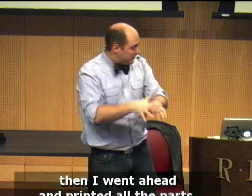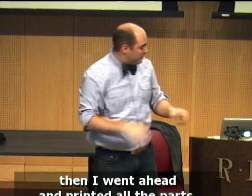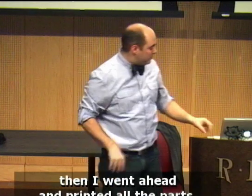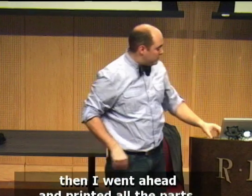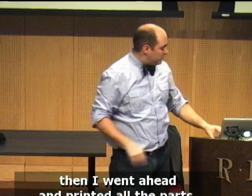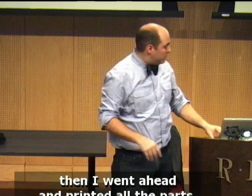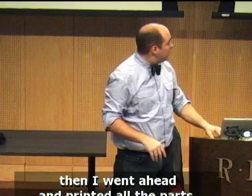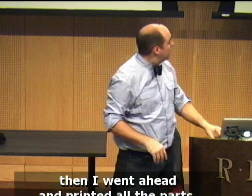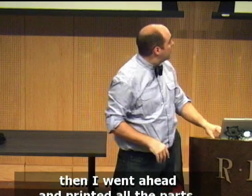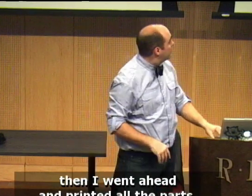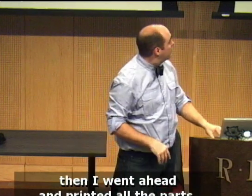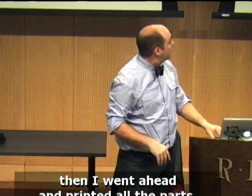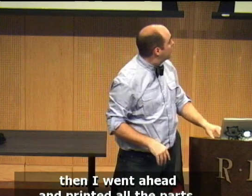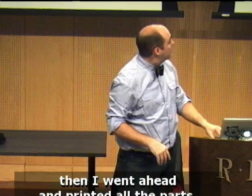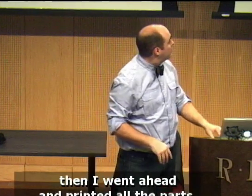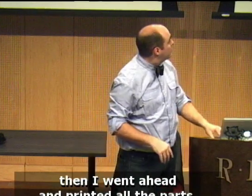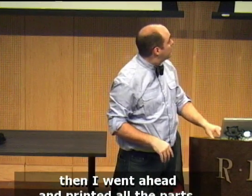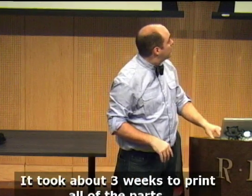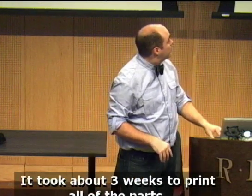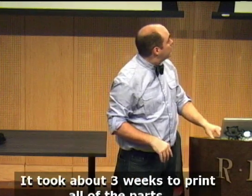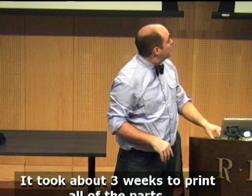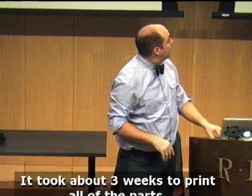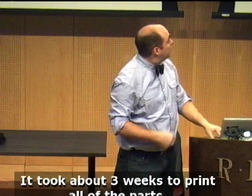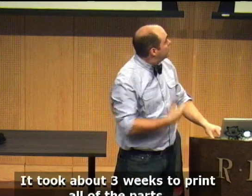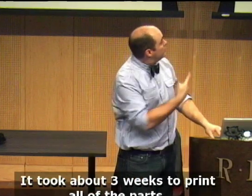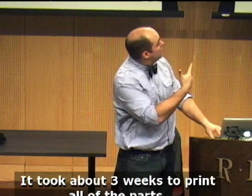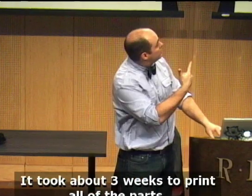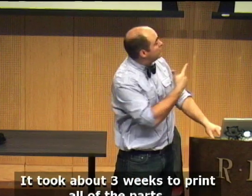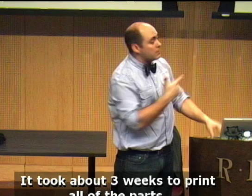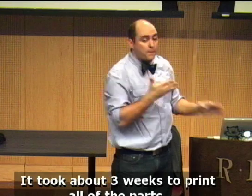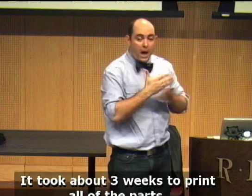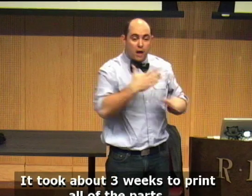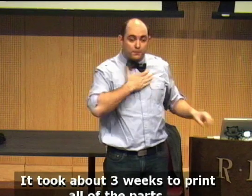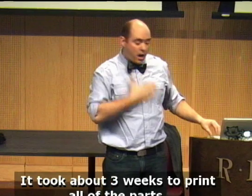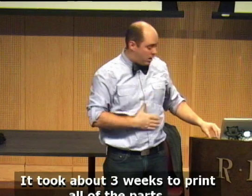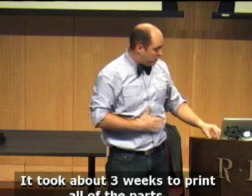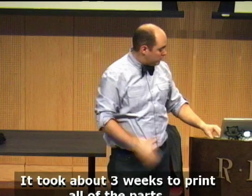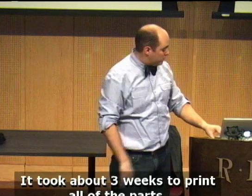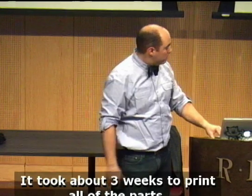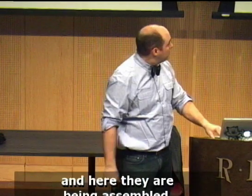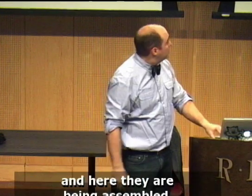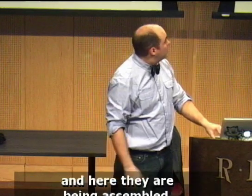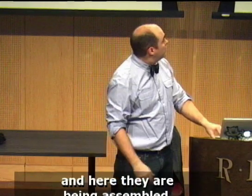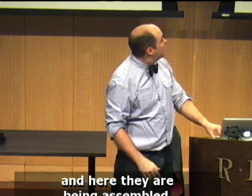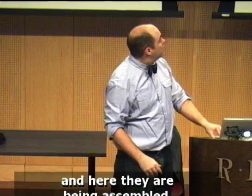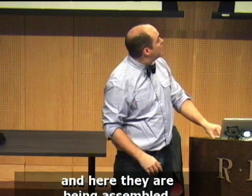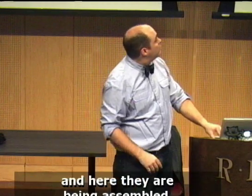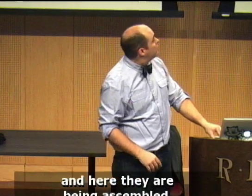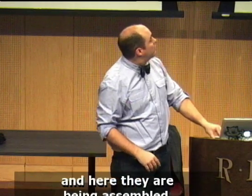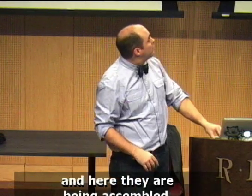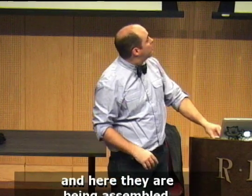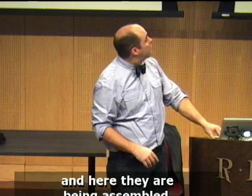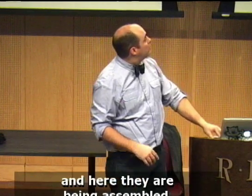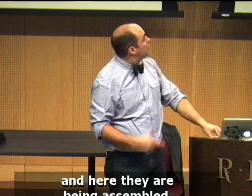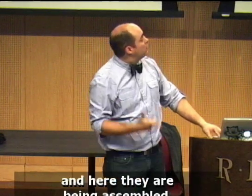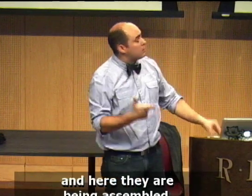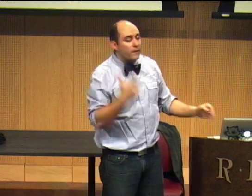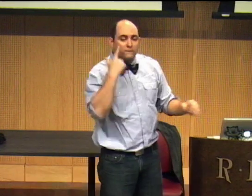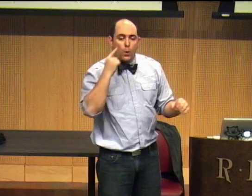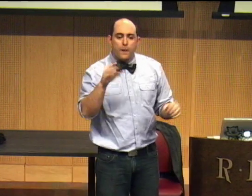ahead and printed all the parts. It took about 3 weeks to print all of the parts, and here they are being assembled.